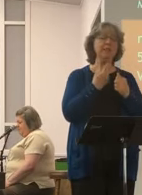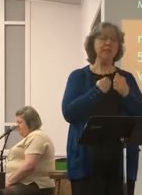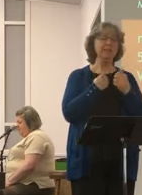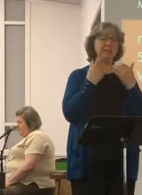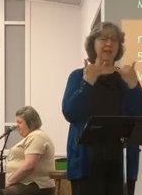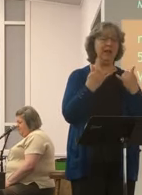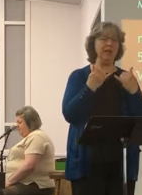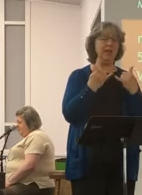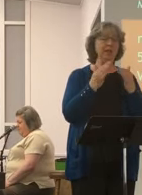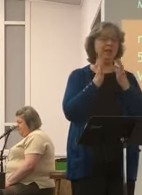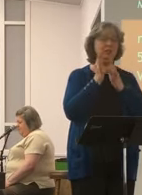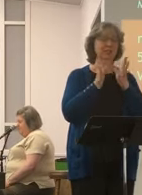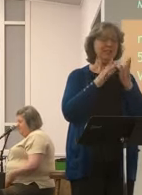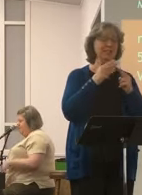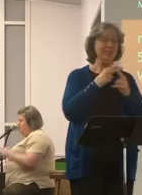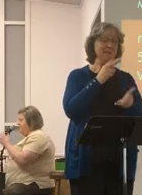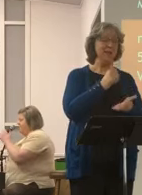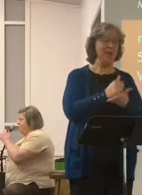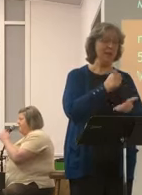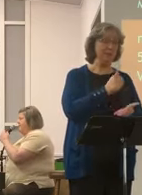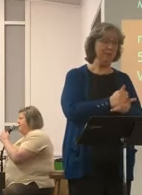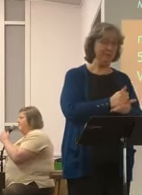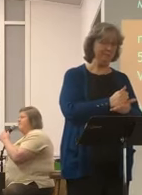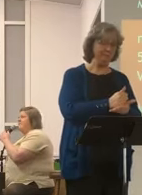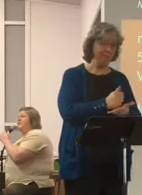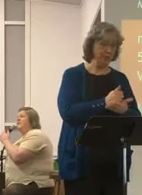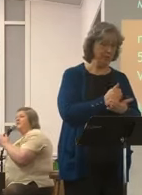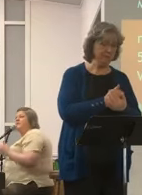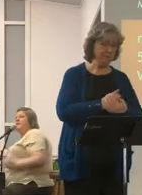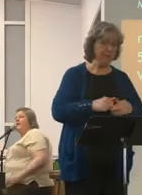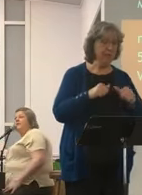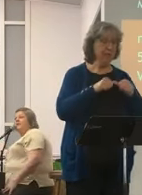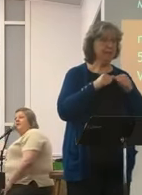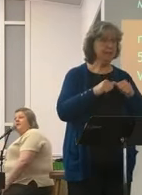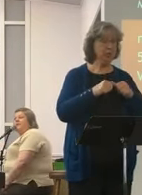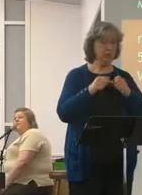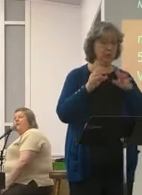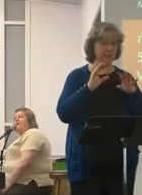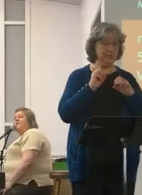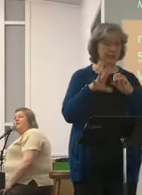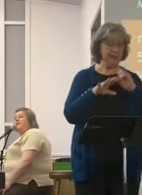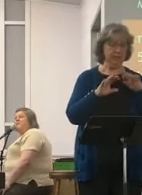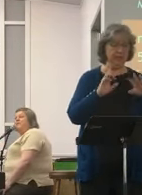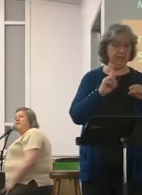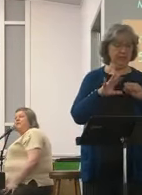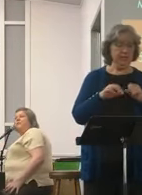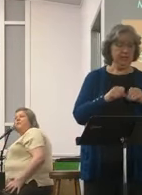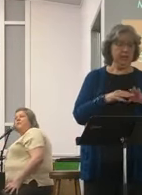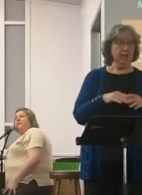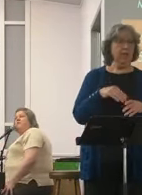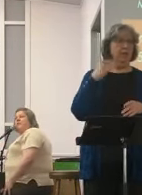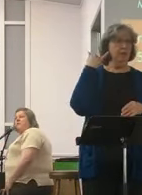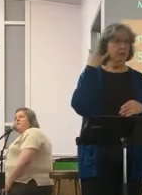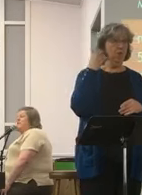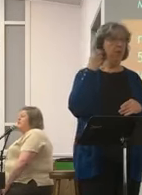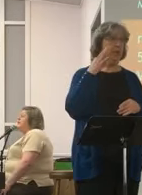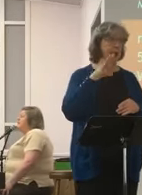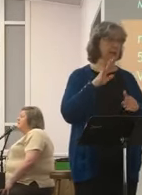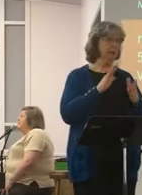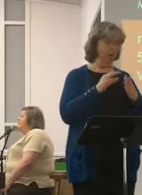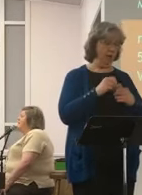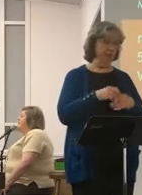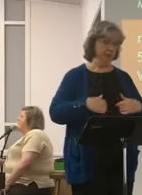and we just pray this in Jesus' name. Amen. Amen. Continue singing. A reminder, a good time to turn off your cell